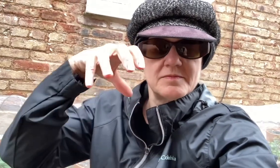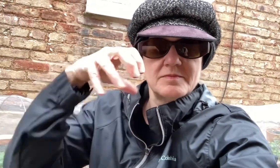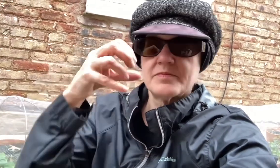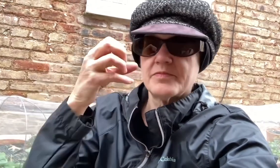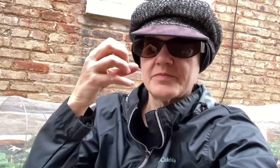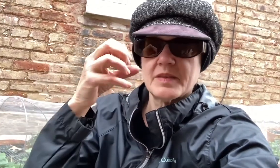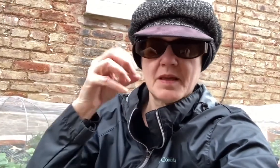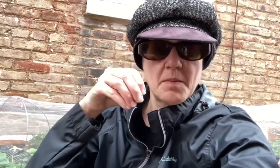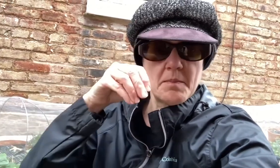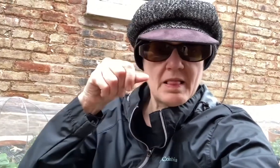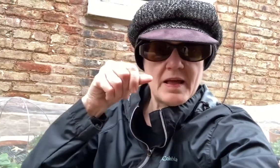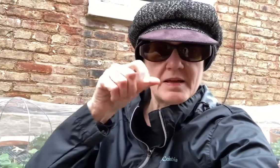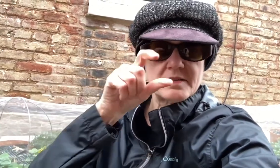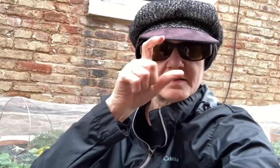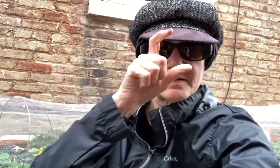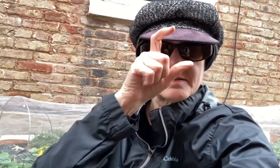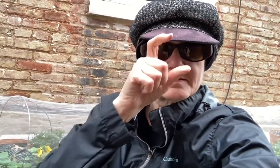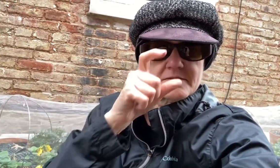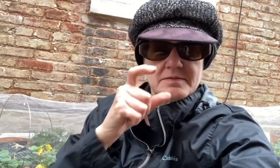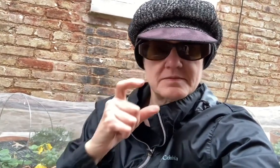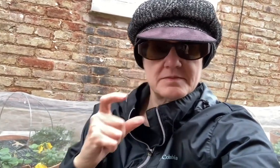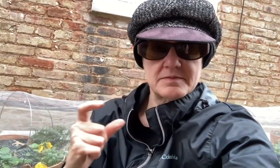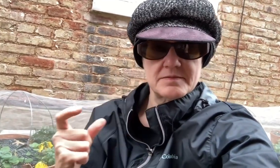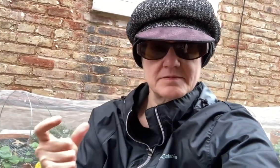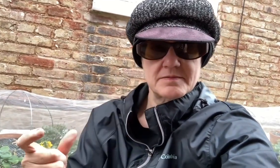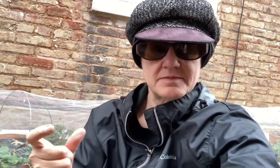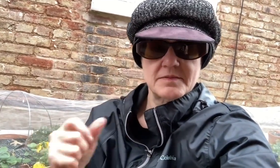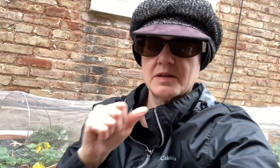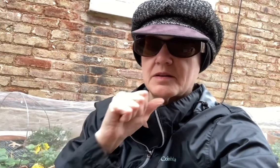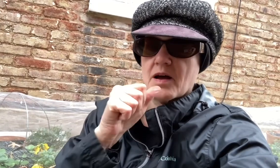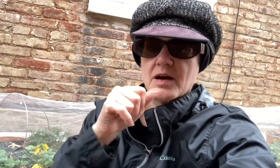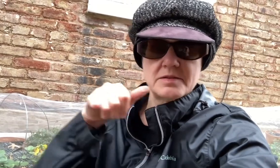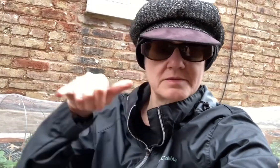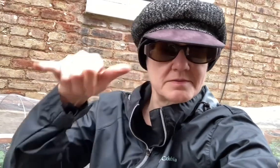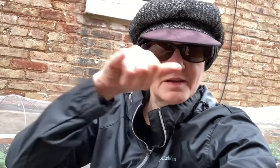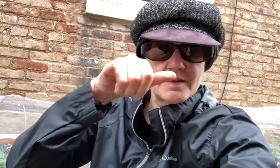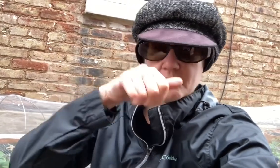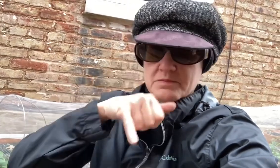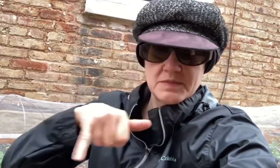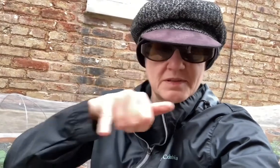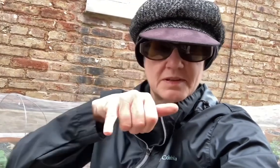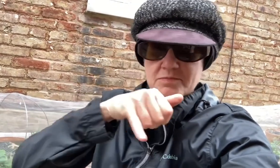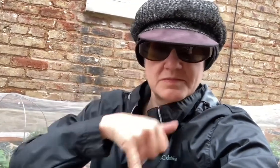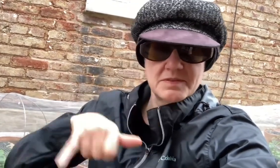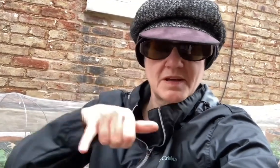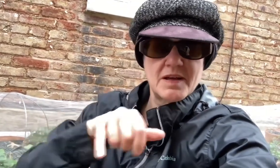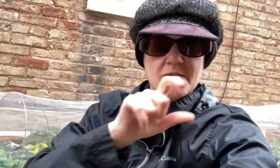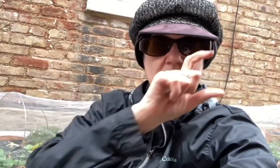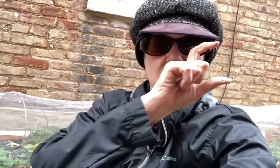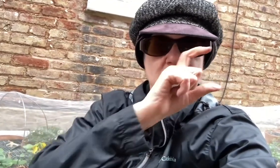And we'll get them all stacked up. Now, I like to plant on a diagonal. I don't plant